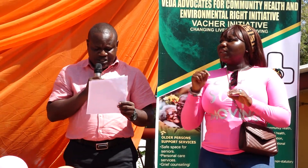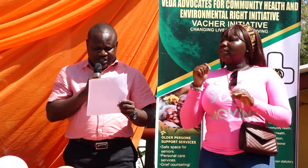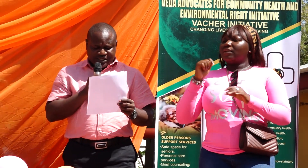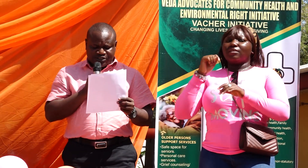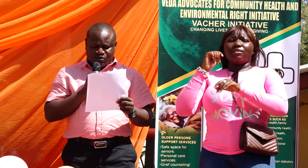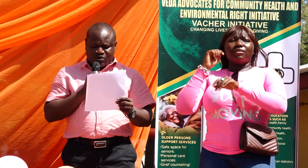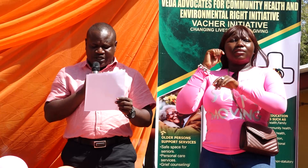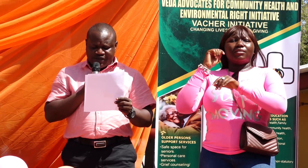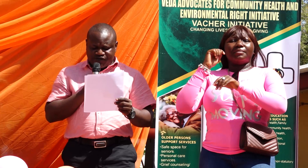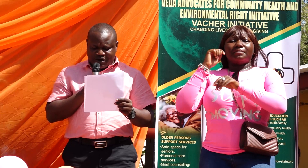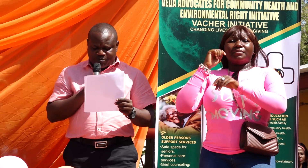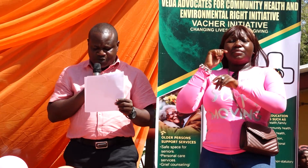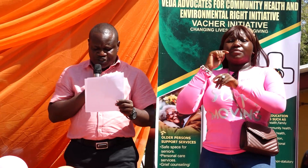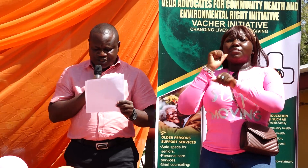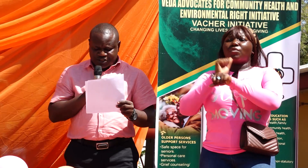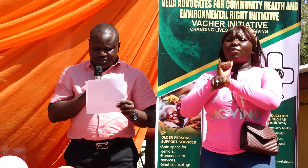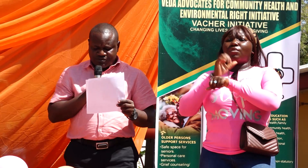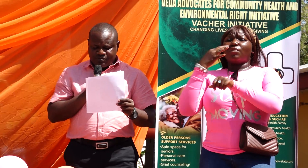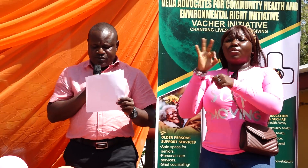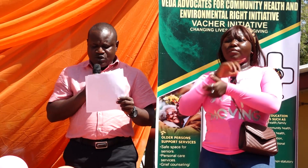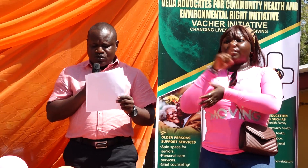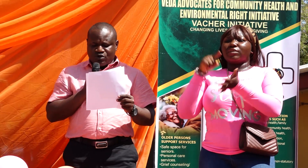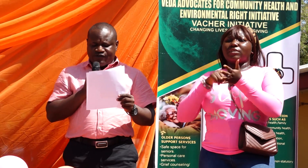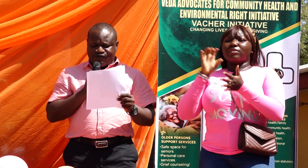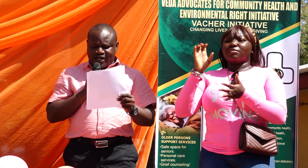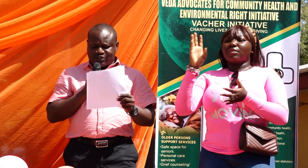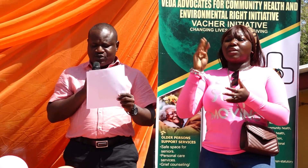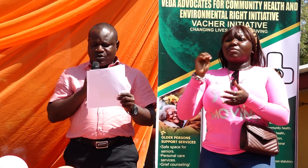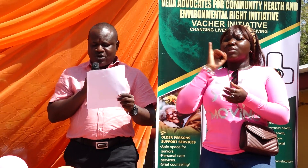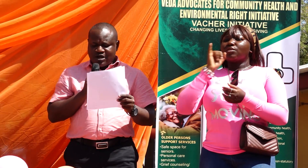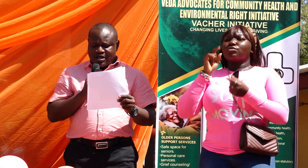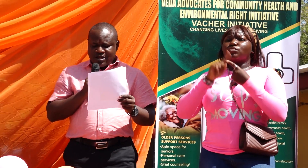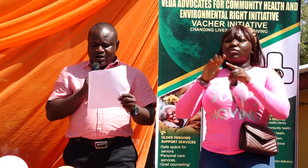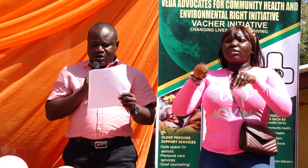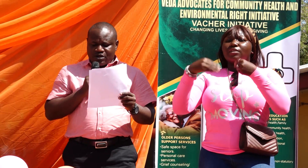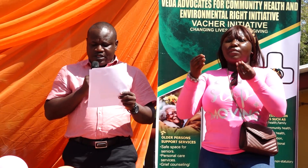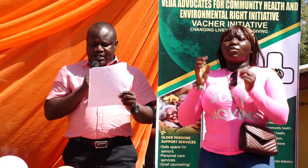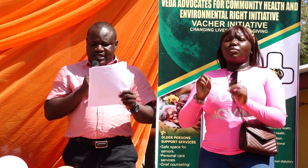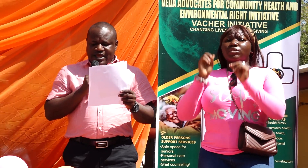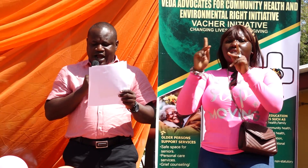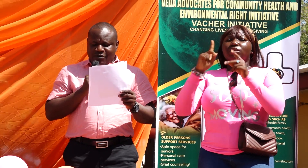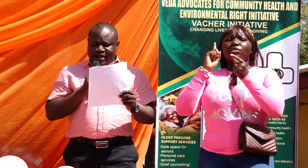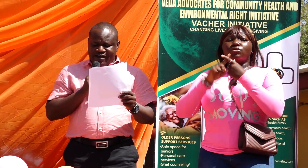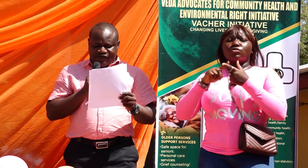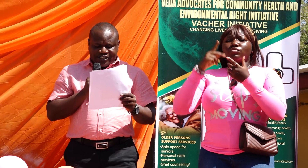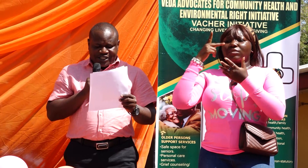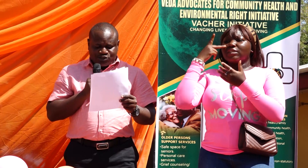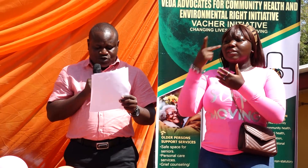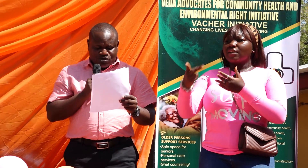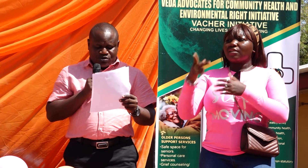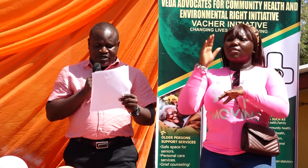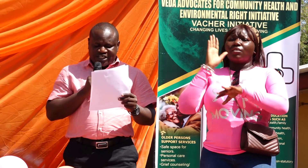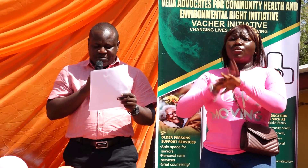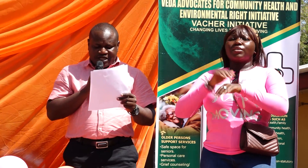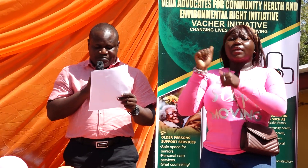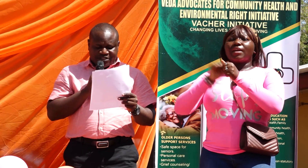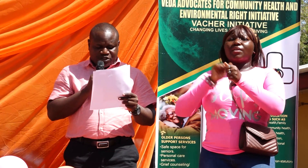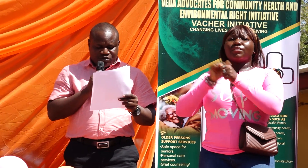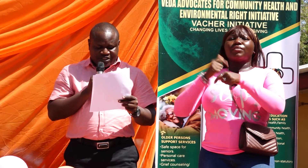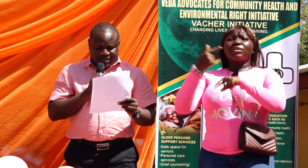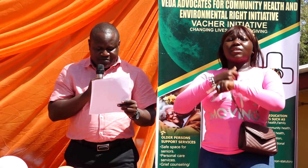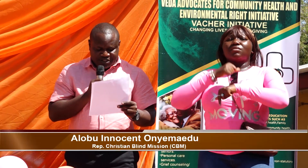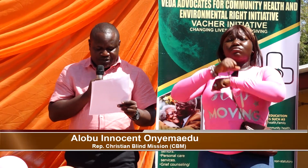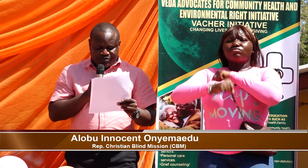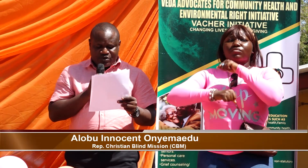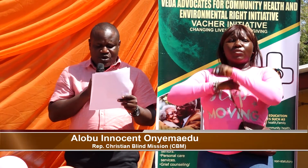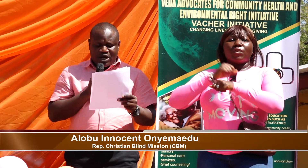year is to give an opportunity to reflect on our everyday struggle, especially persons